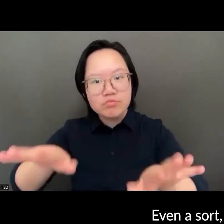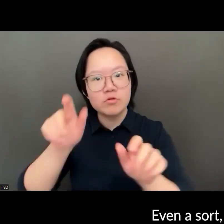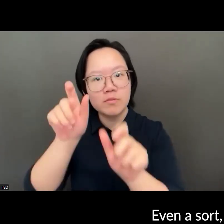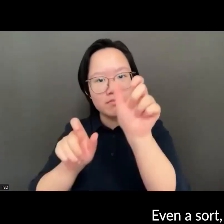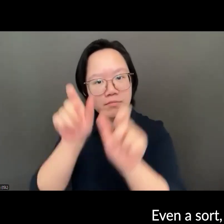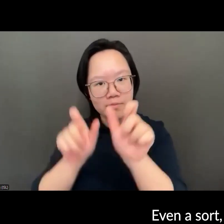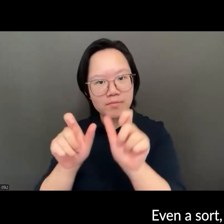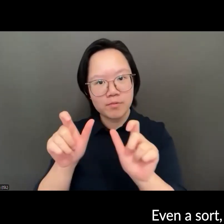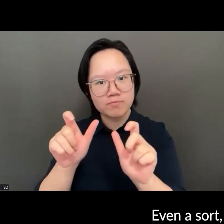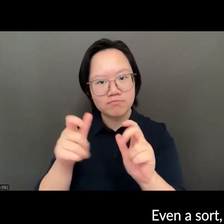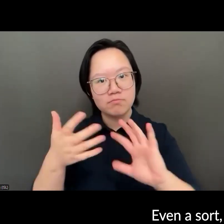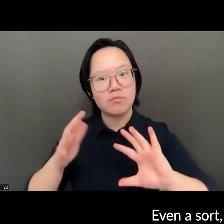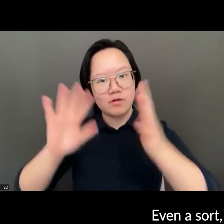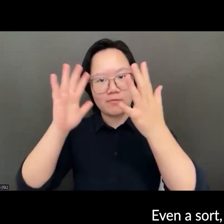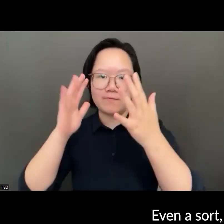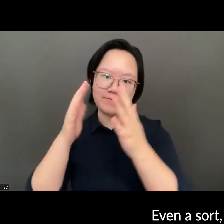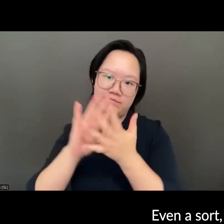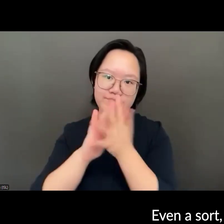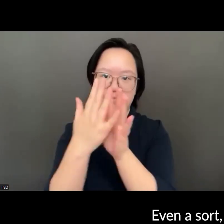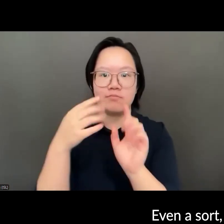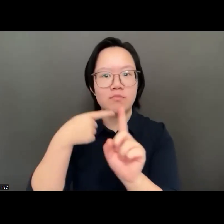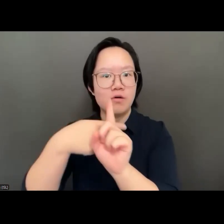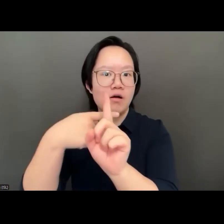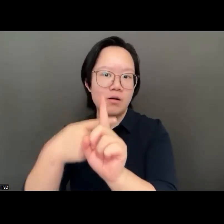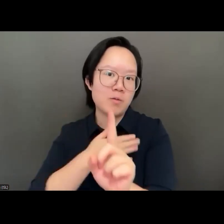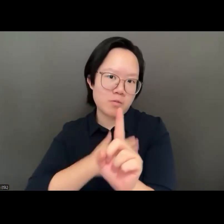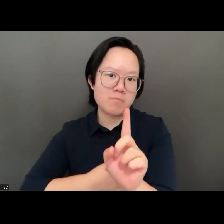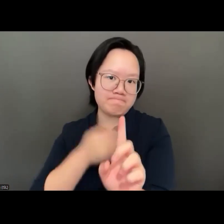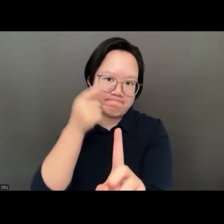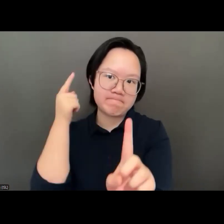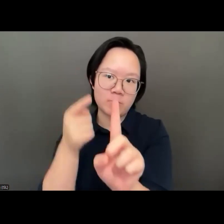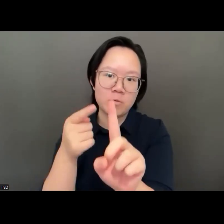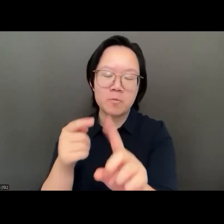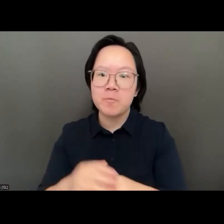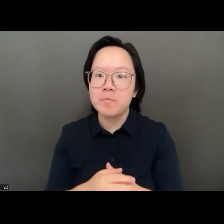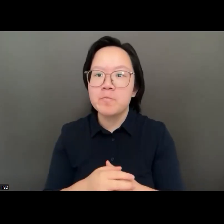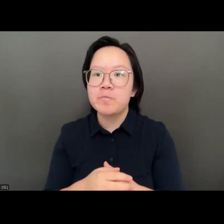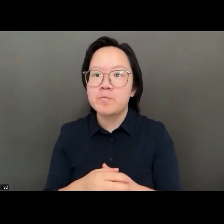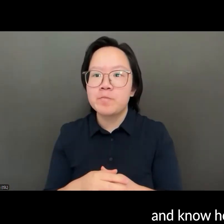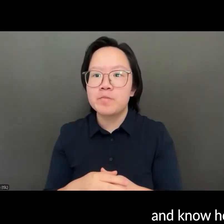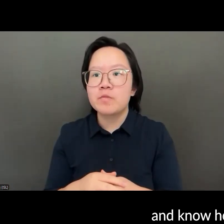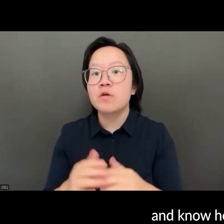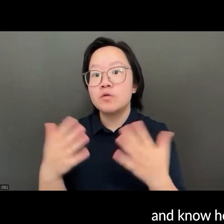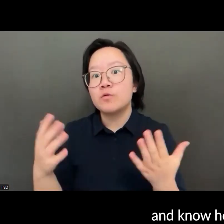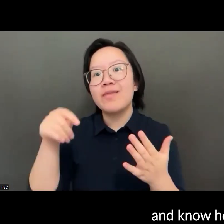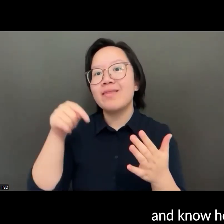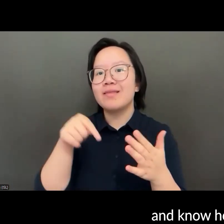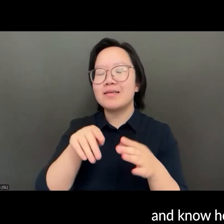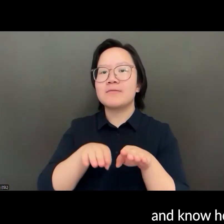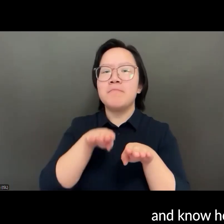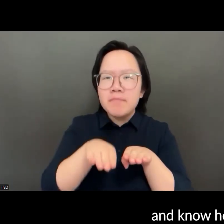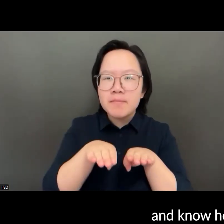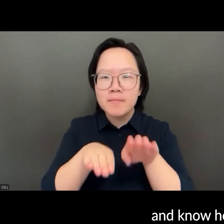Even a short informal orientation makes a big difference in helping family recognize risks and know how